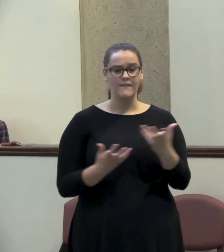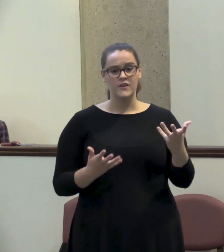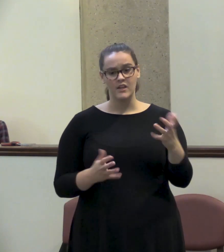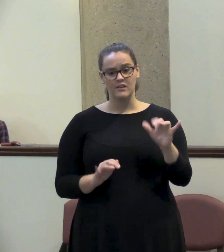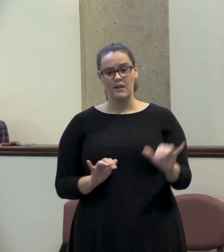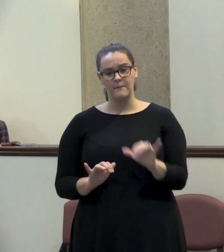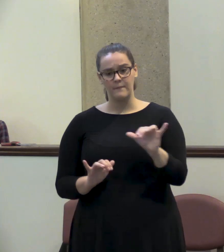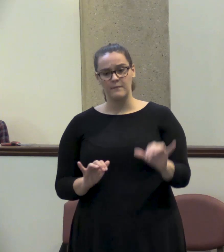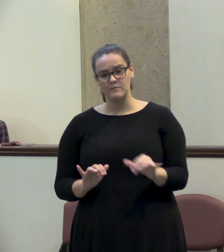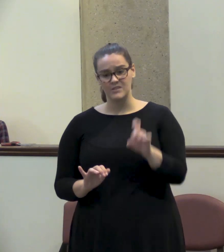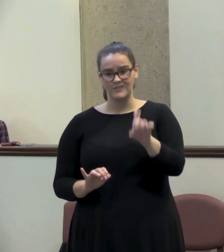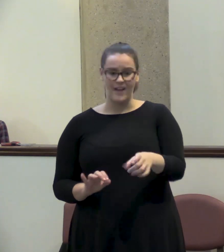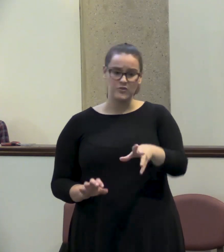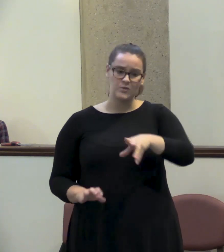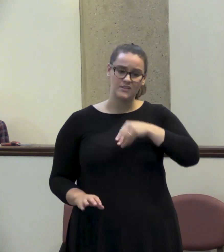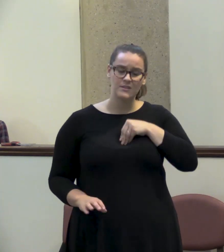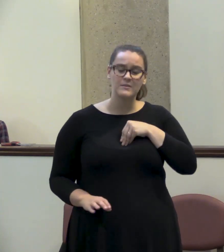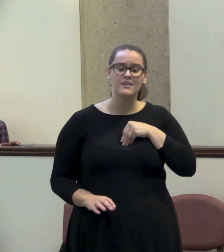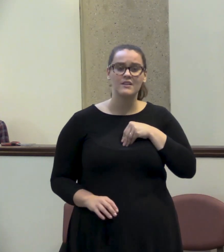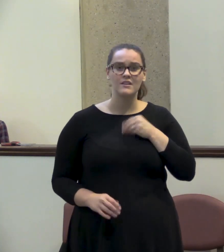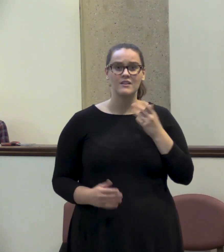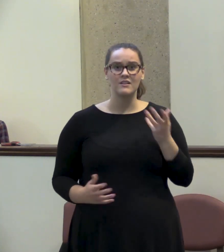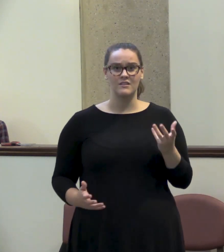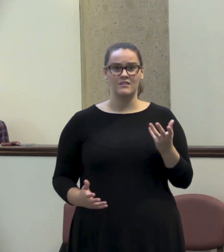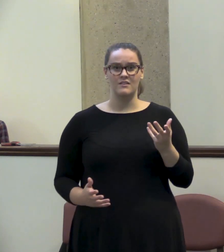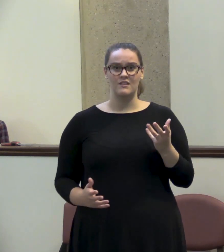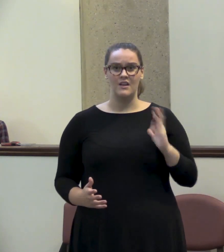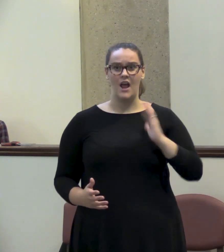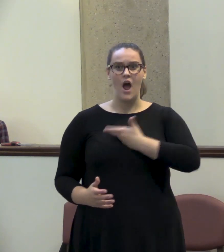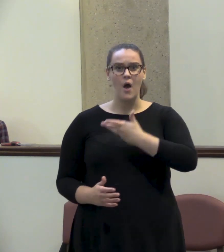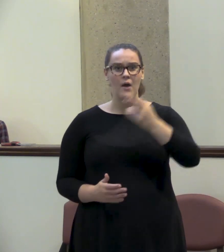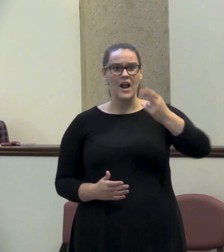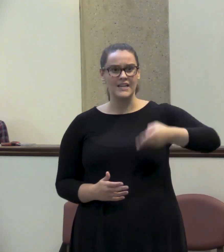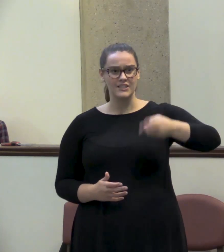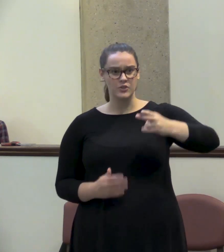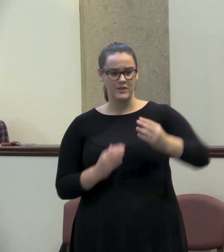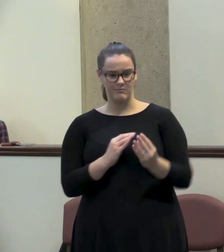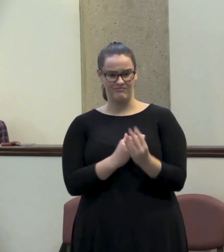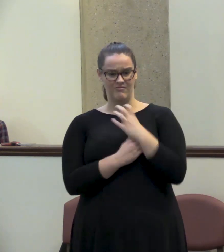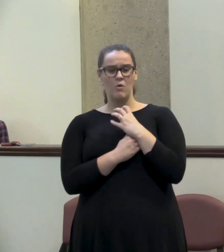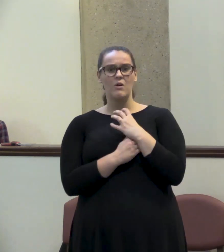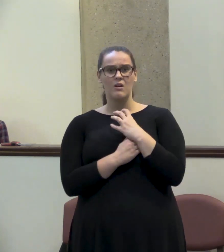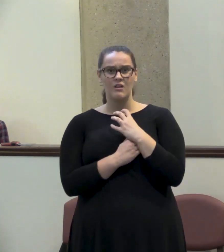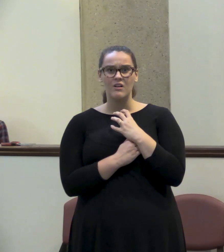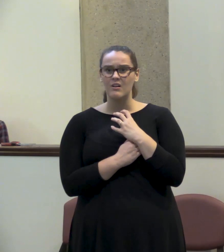are, of the way that things have been, of the history that's been forced upon us.